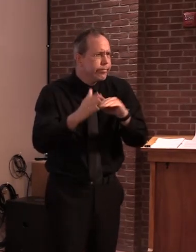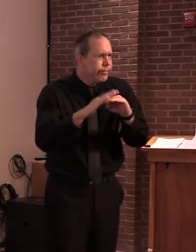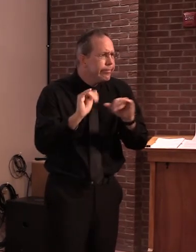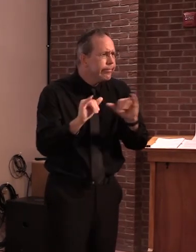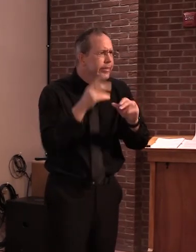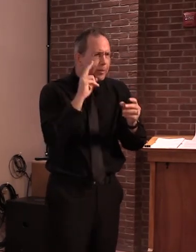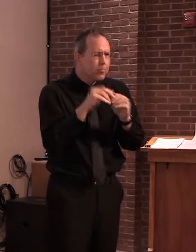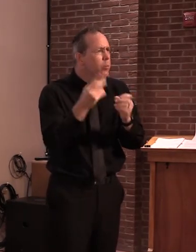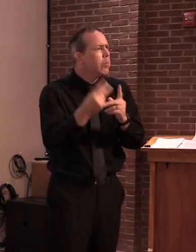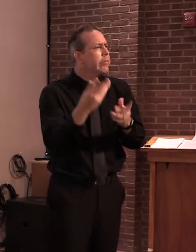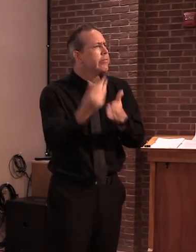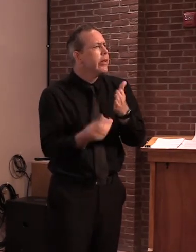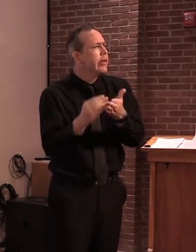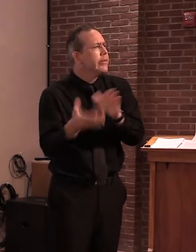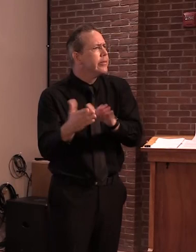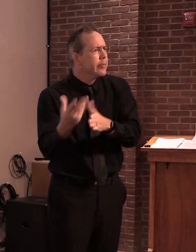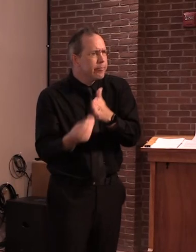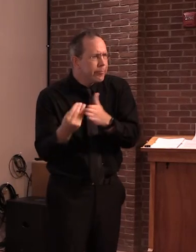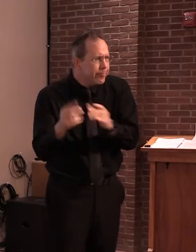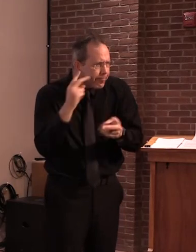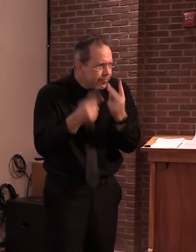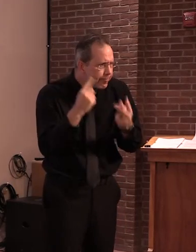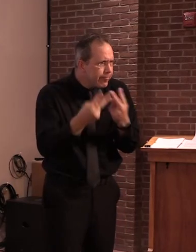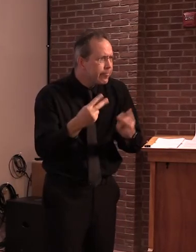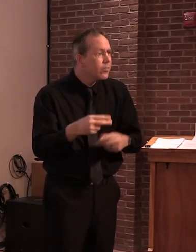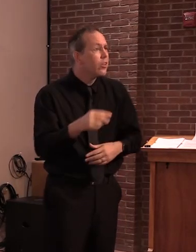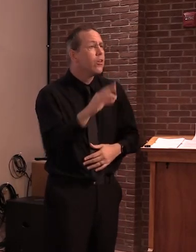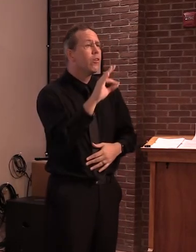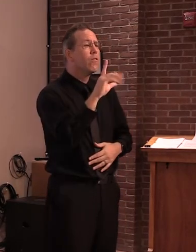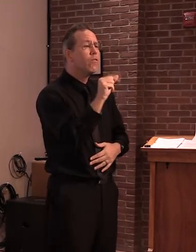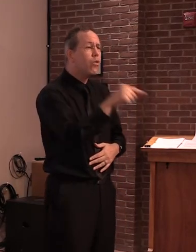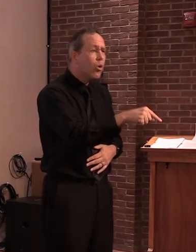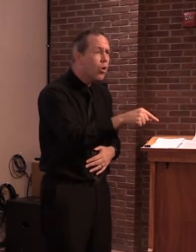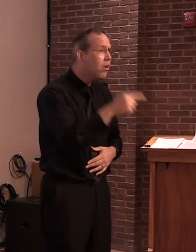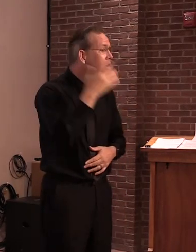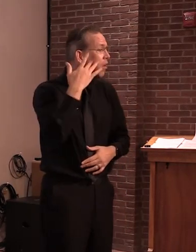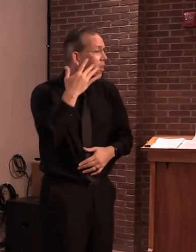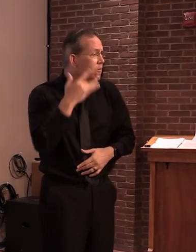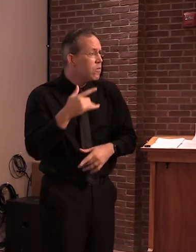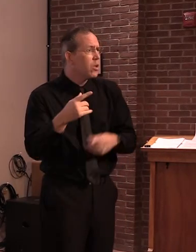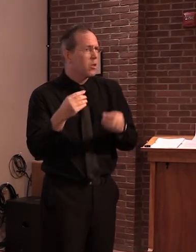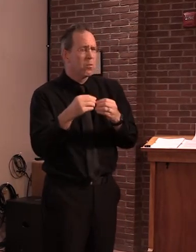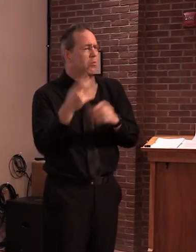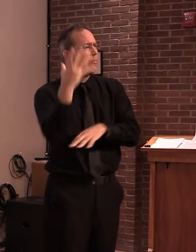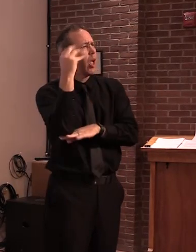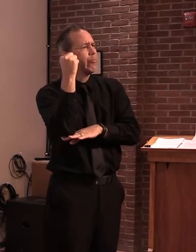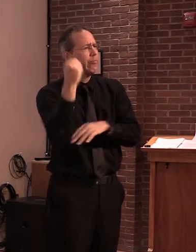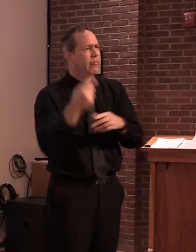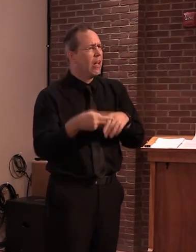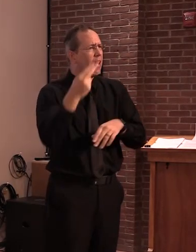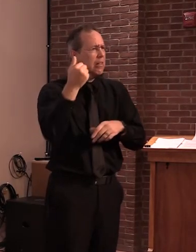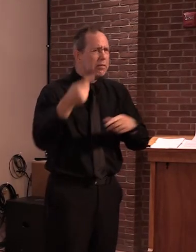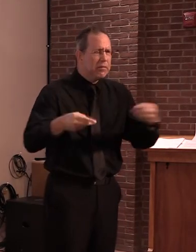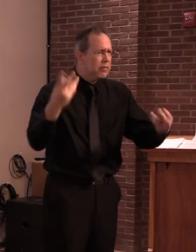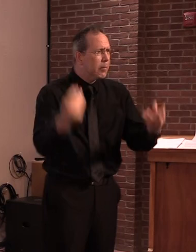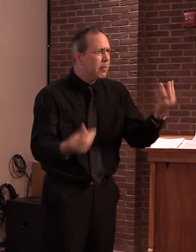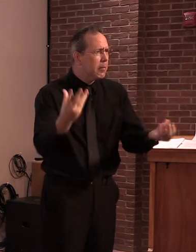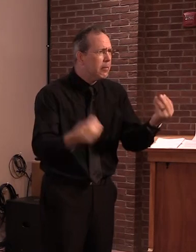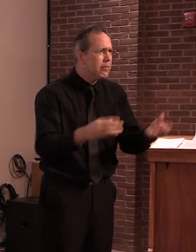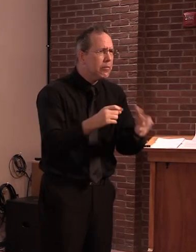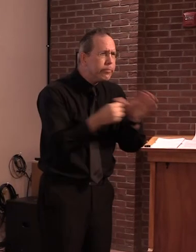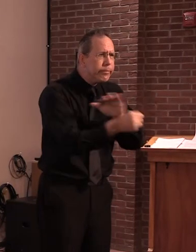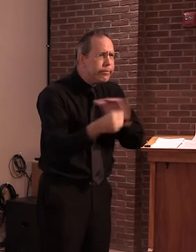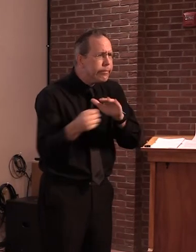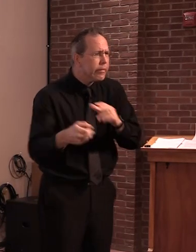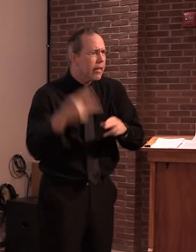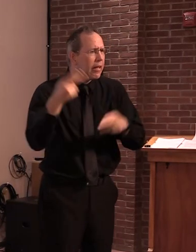like Florida and California, deaths have spiked this week to record levels and indications are that this trend will continue